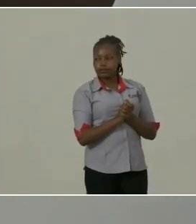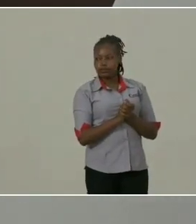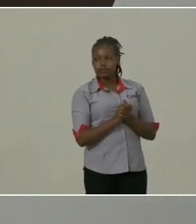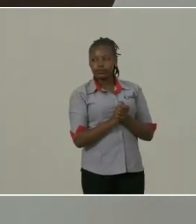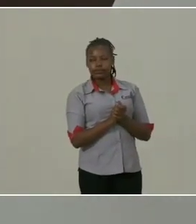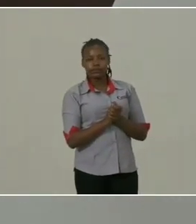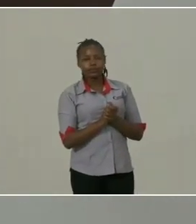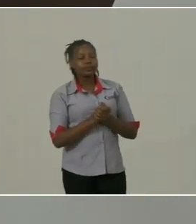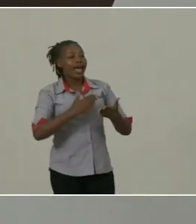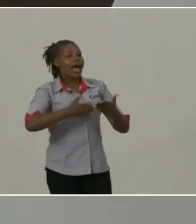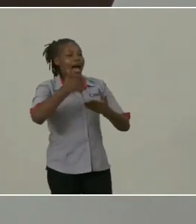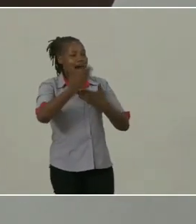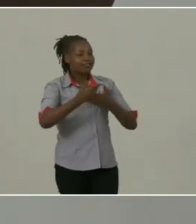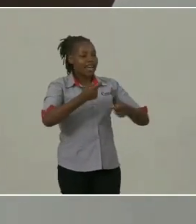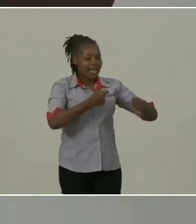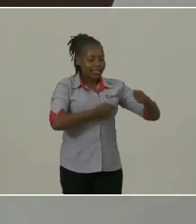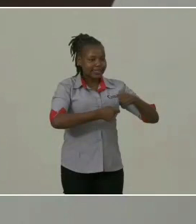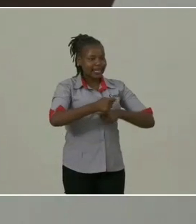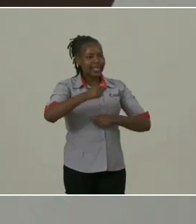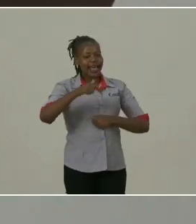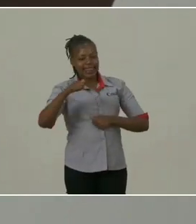upon disposal of the previous one.